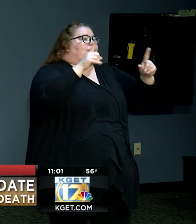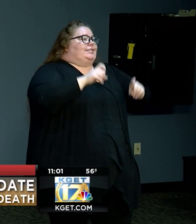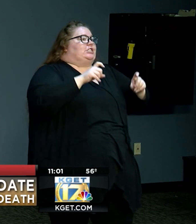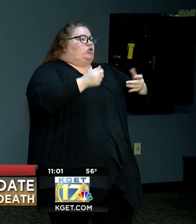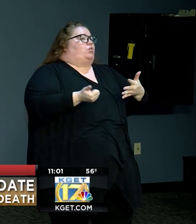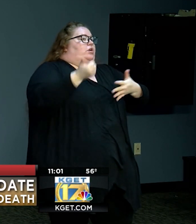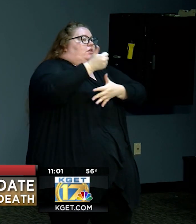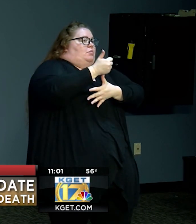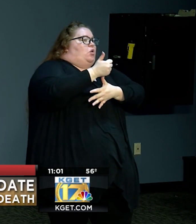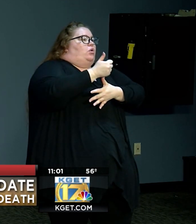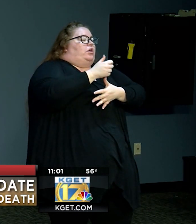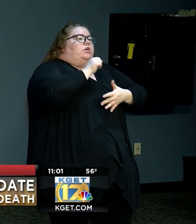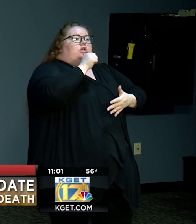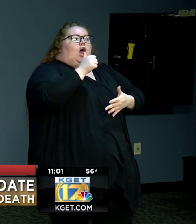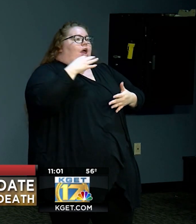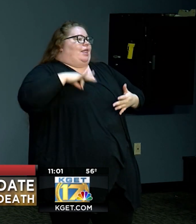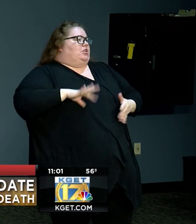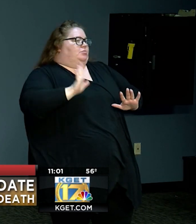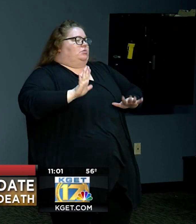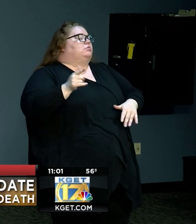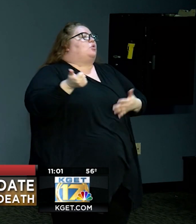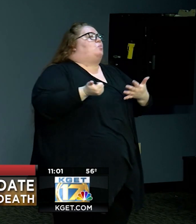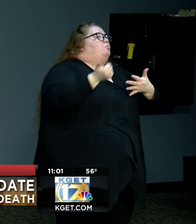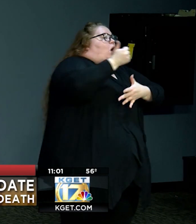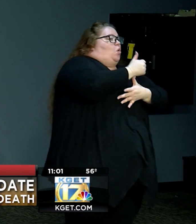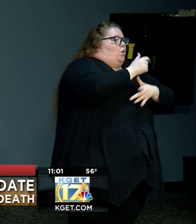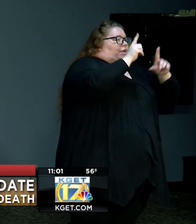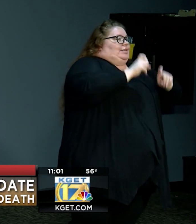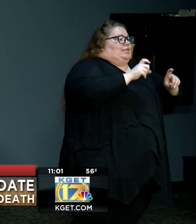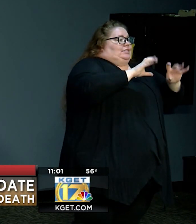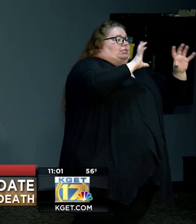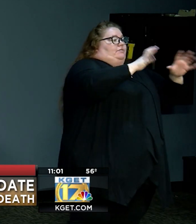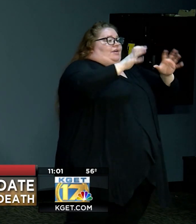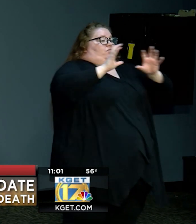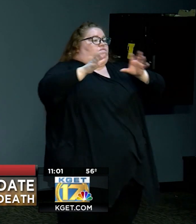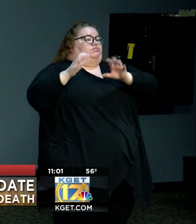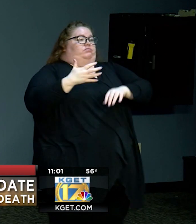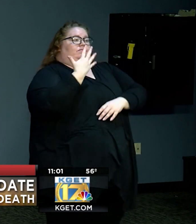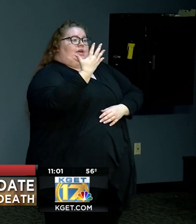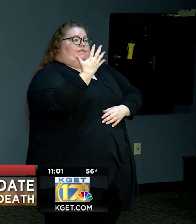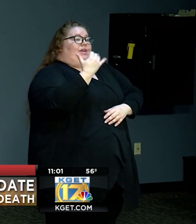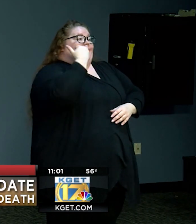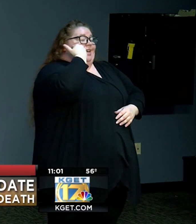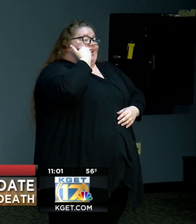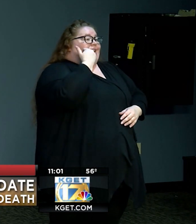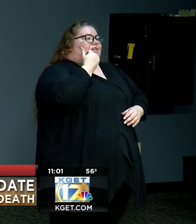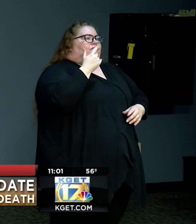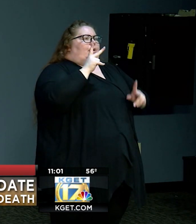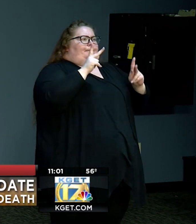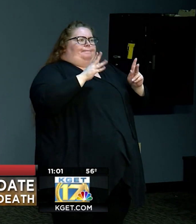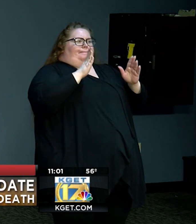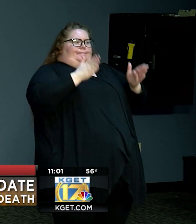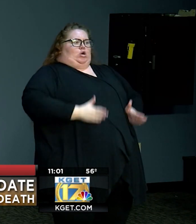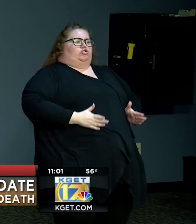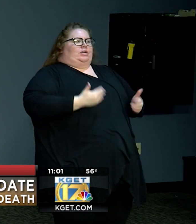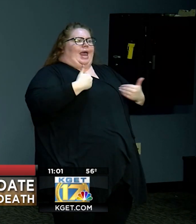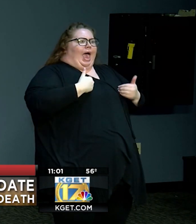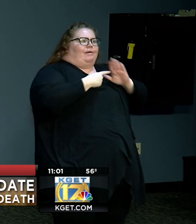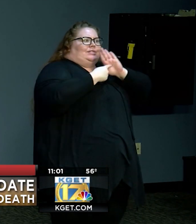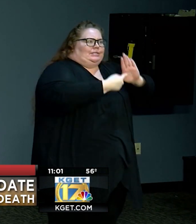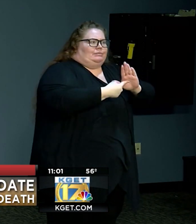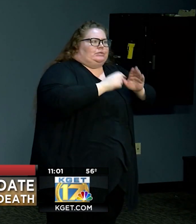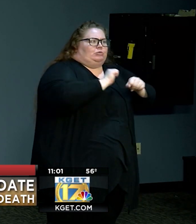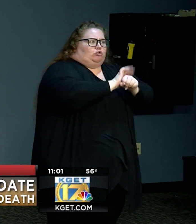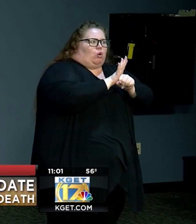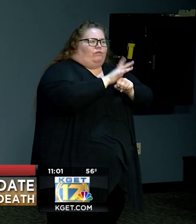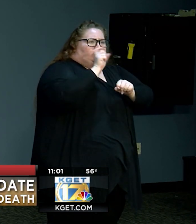not eligible. Okay, priority. Yes, sir. Okay, so if a resident has symptoms Yes. of these, they can still go Yes. and inquire about it. Yes, they